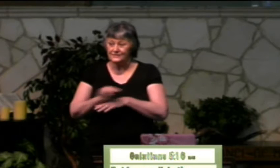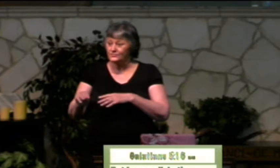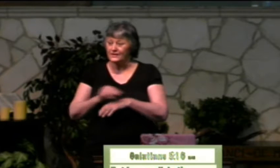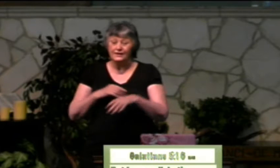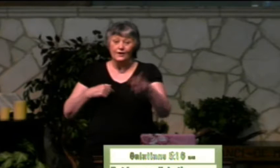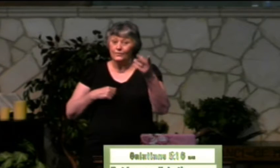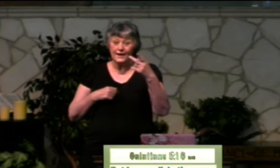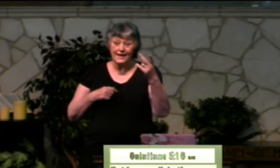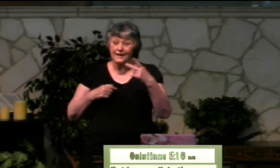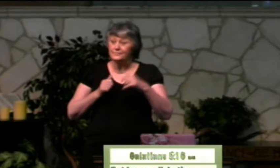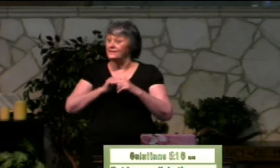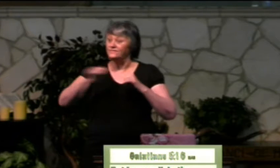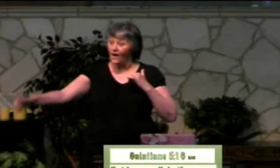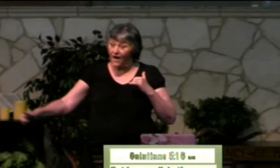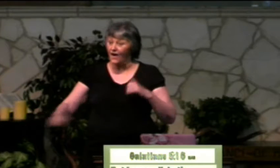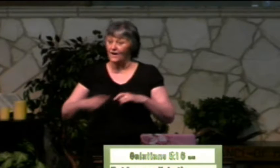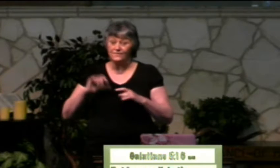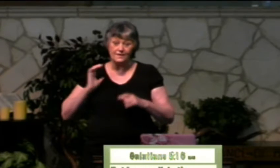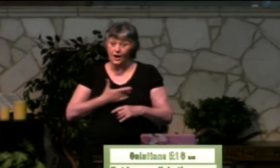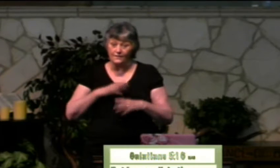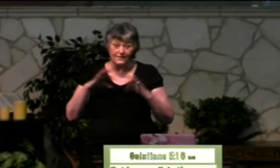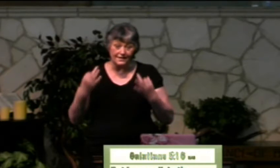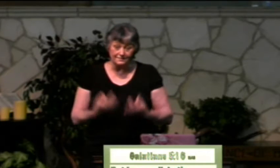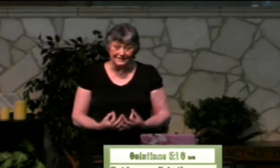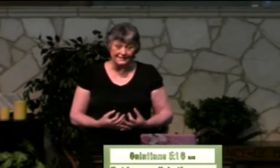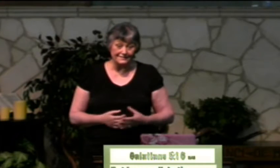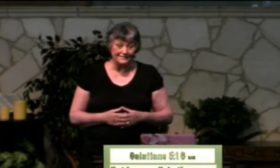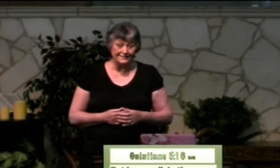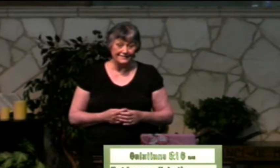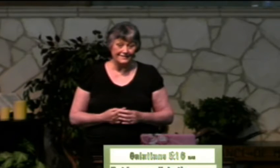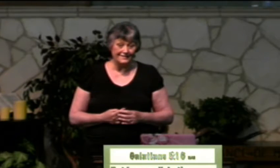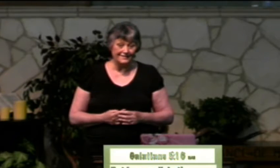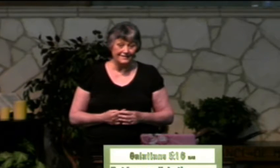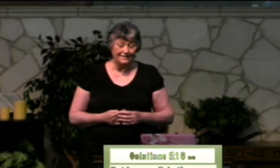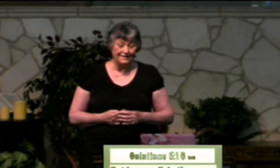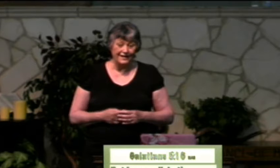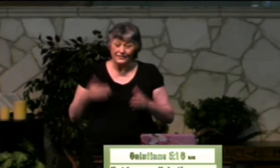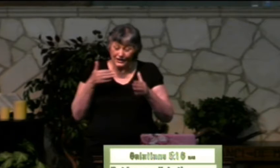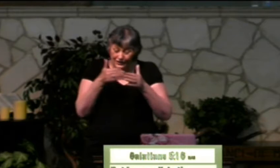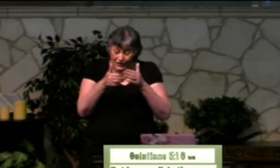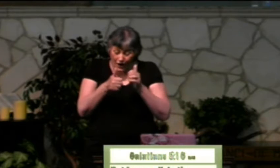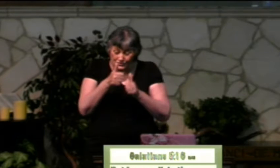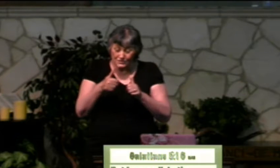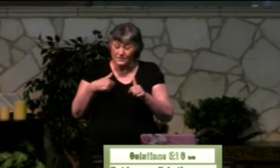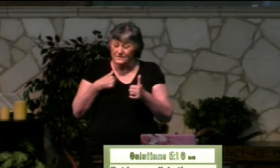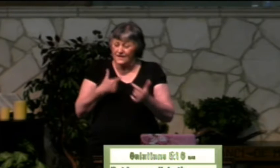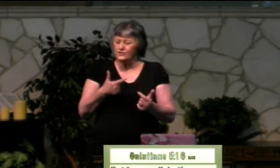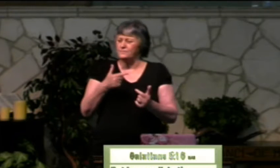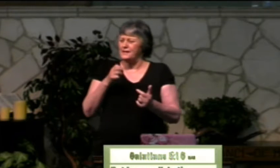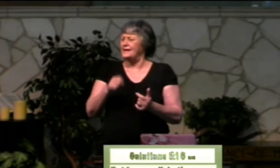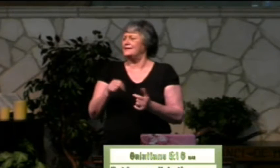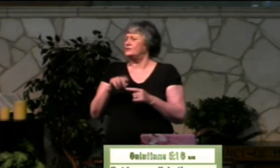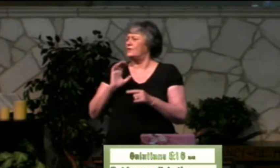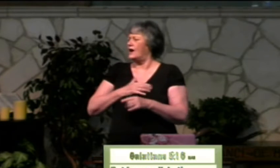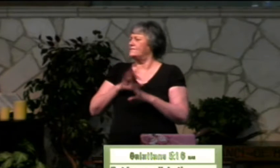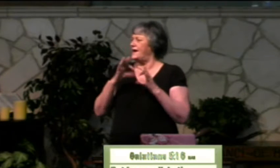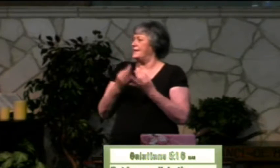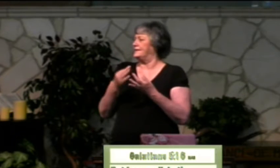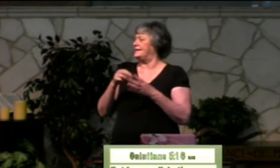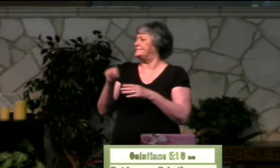of ministry, we have been far from our family. The closest we've ever been to our family in